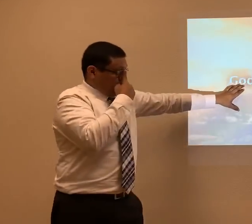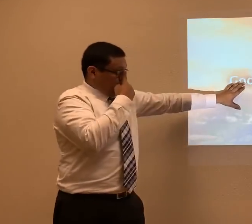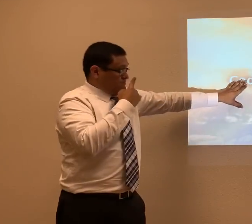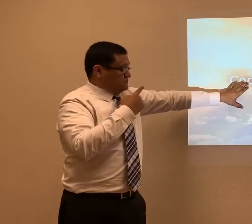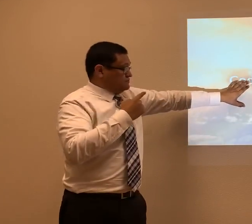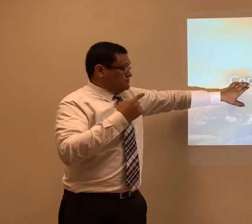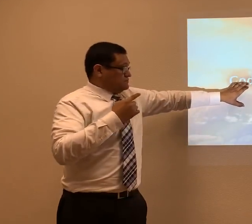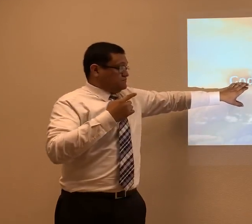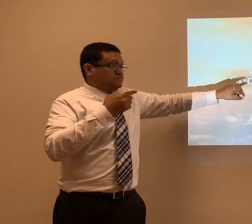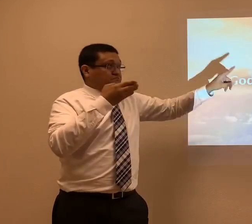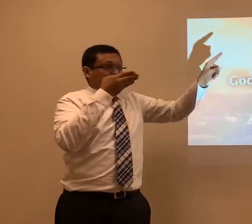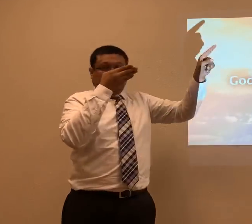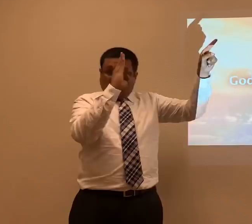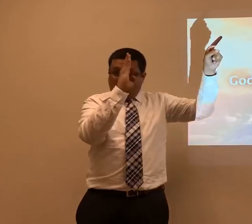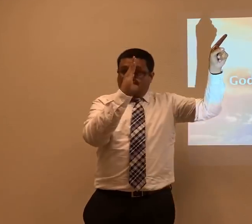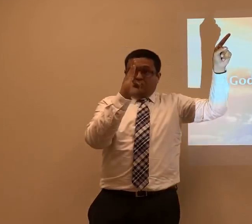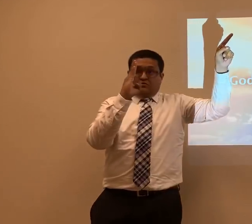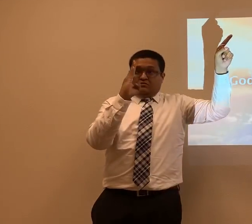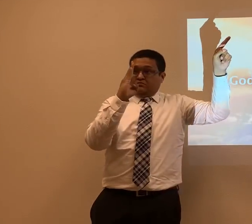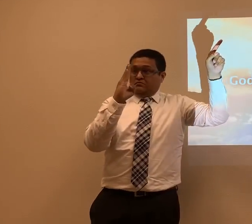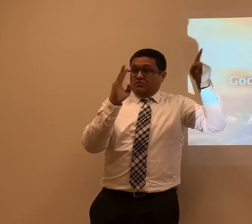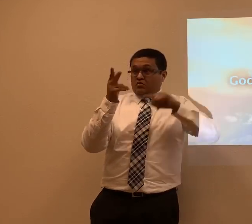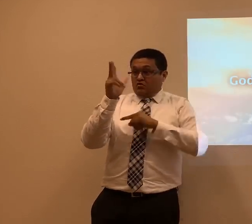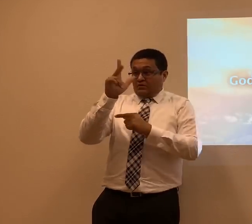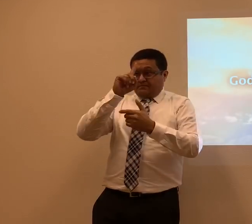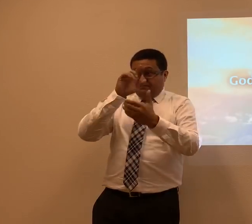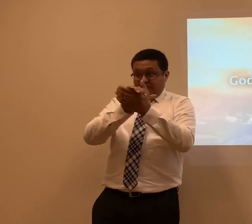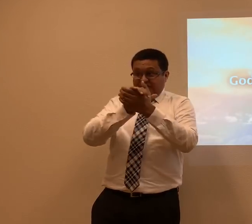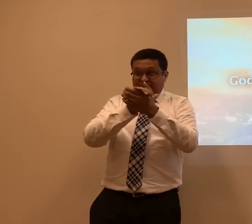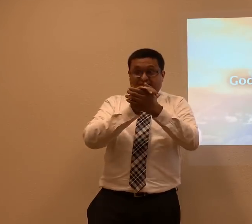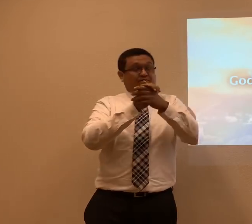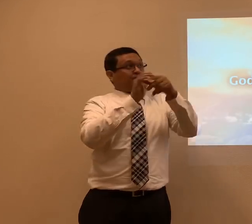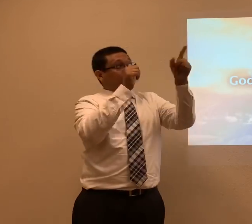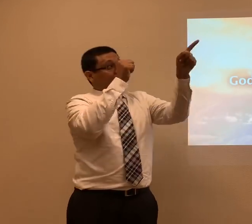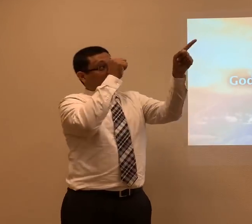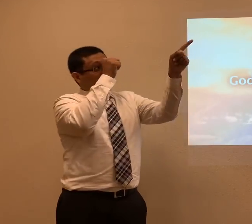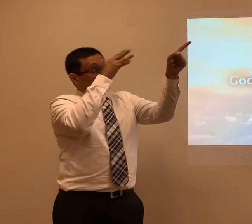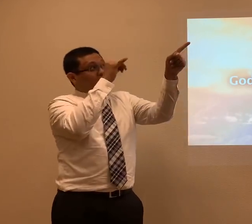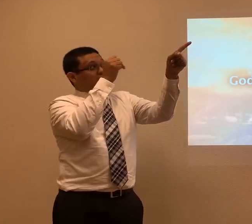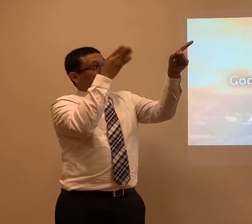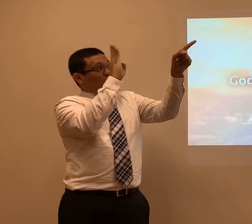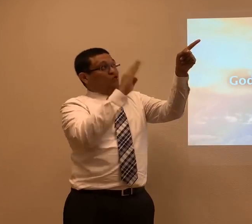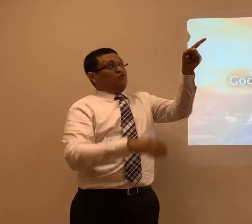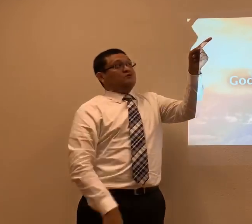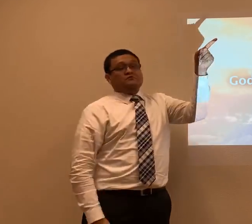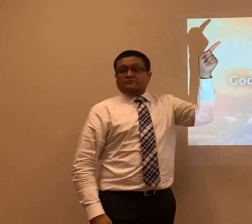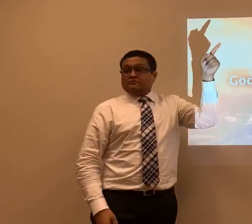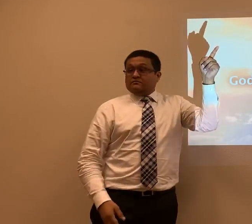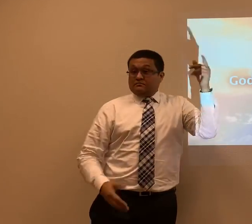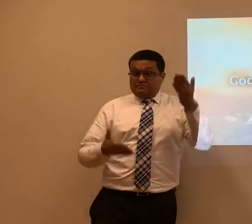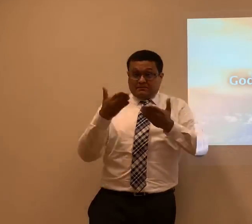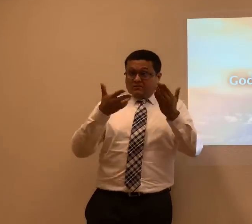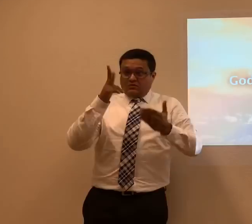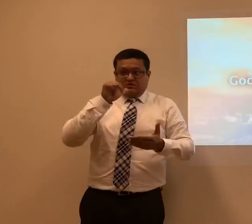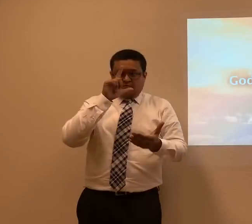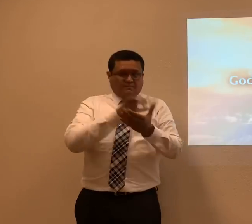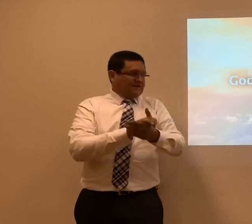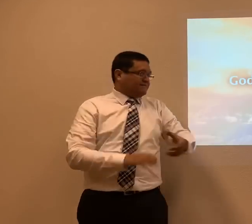And then the next point here is God, the Father of Jesus. The Trinitarians believe that God the